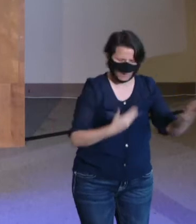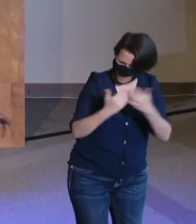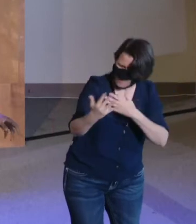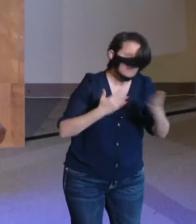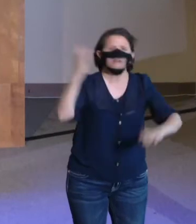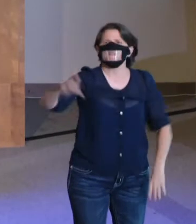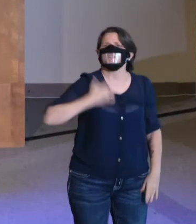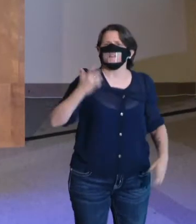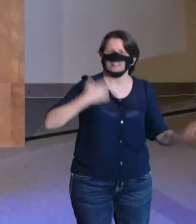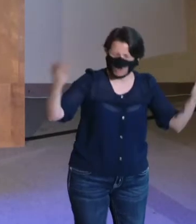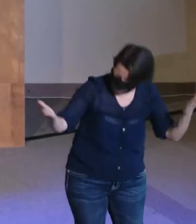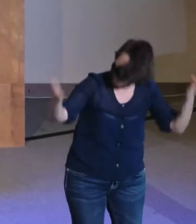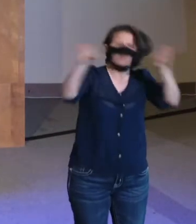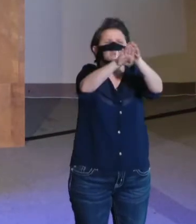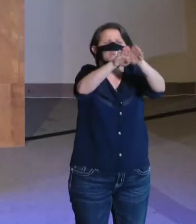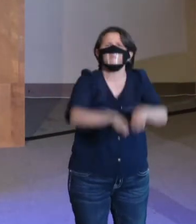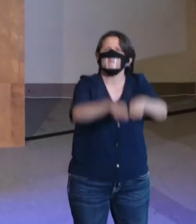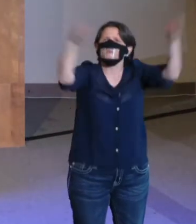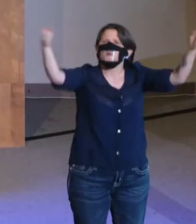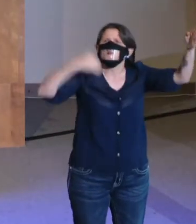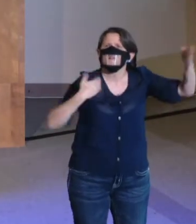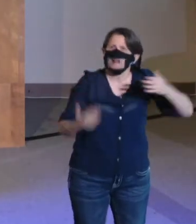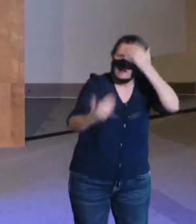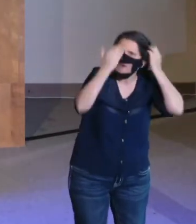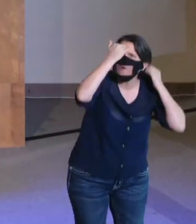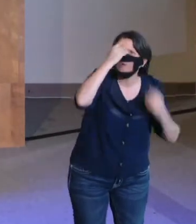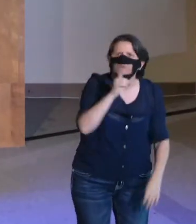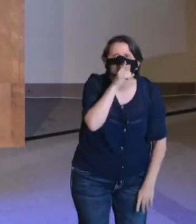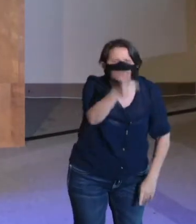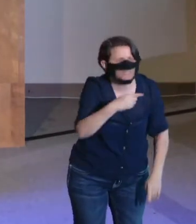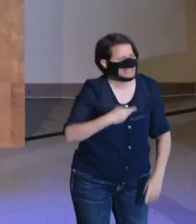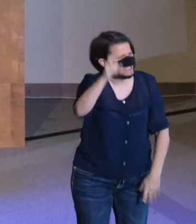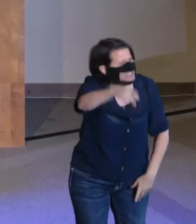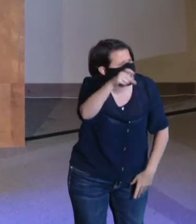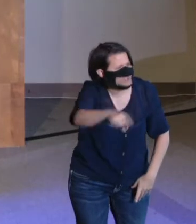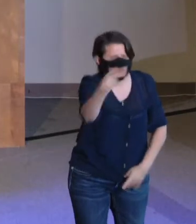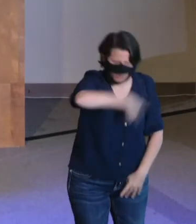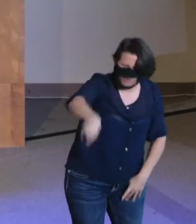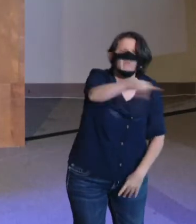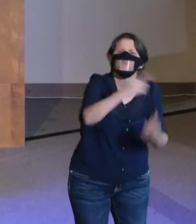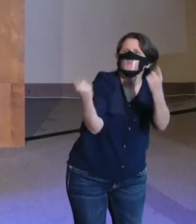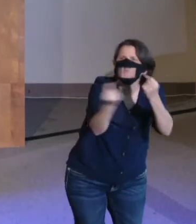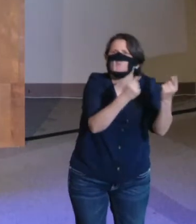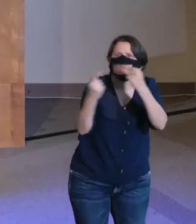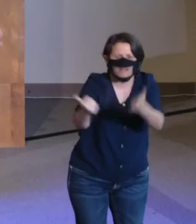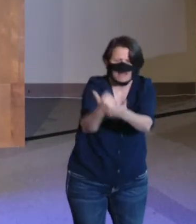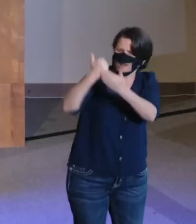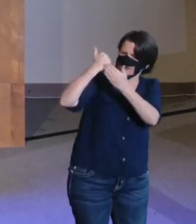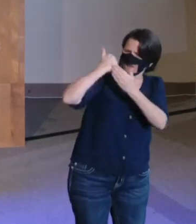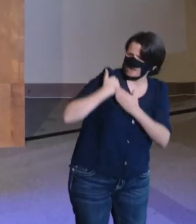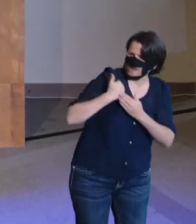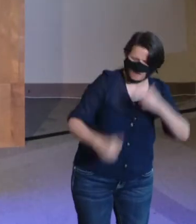no way. You know this is true. This is what I need you to do. Get up with me and say,